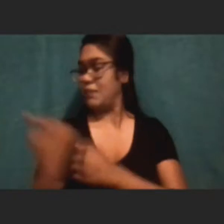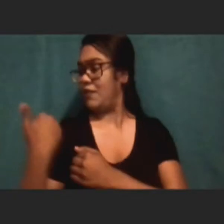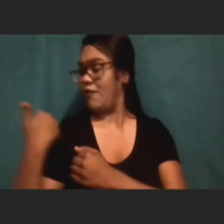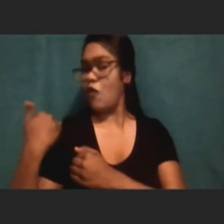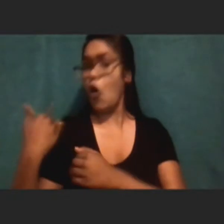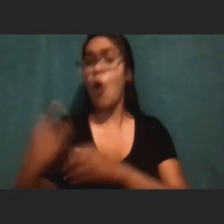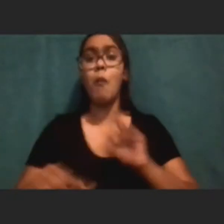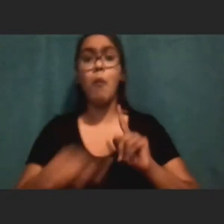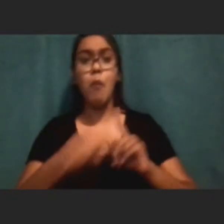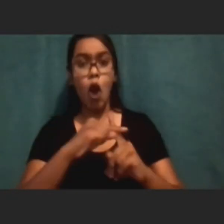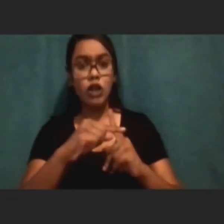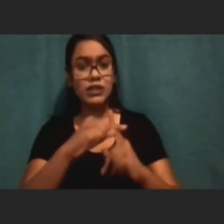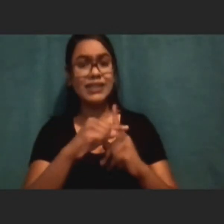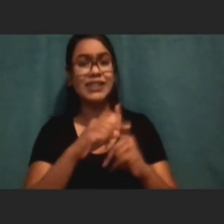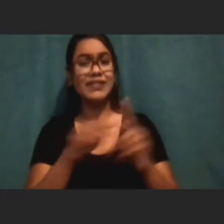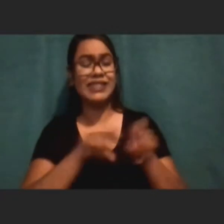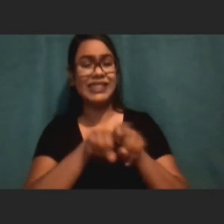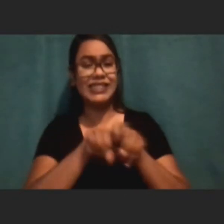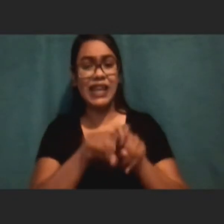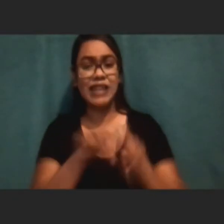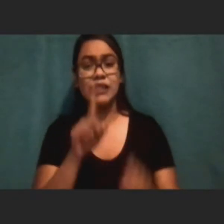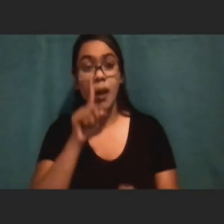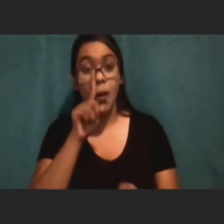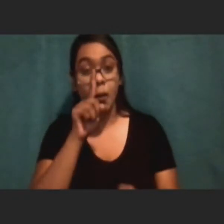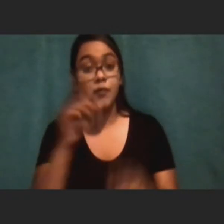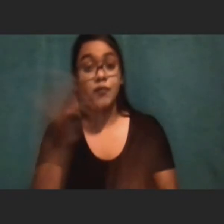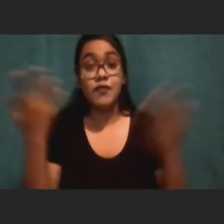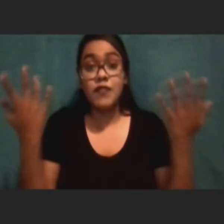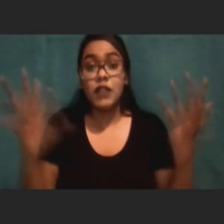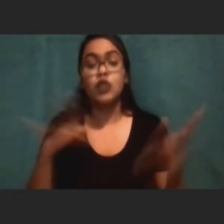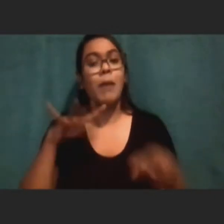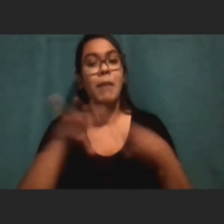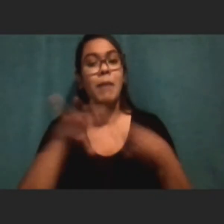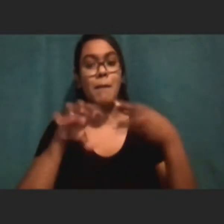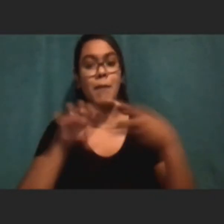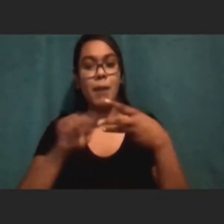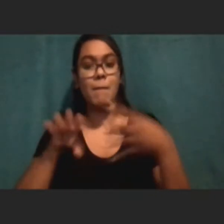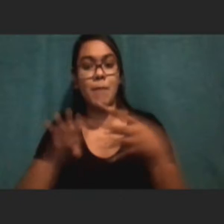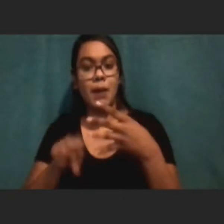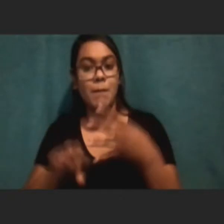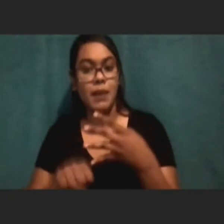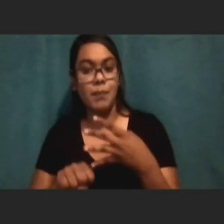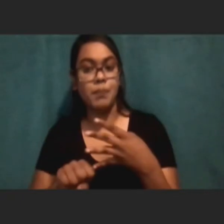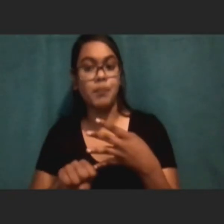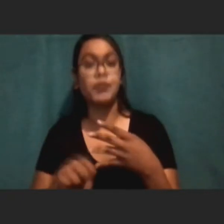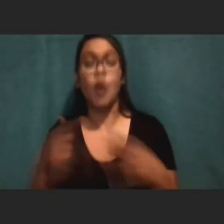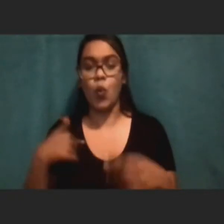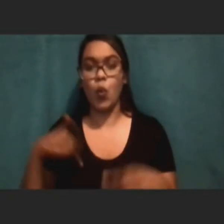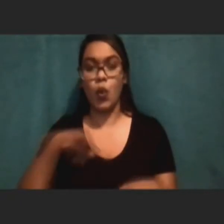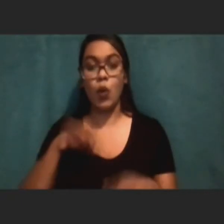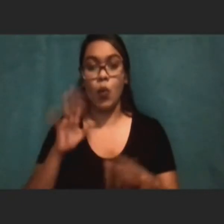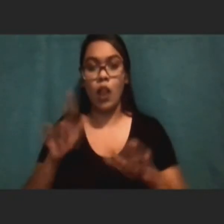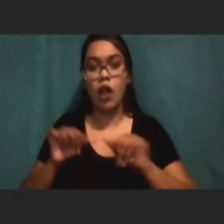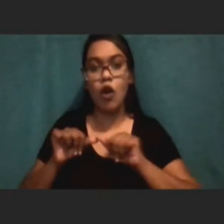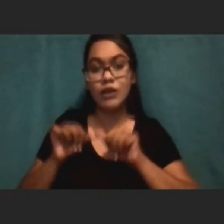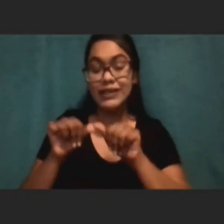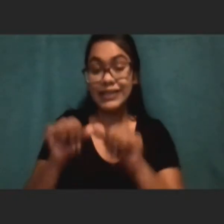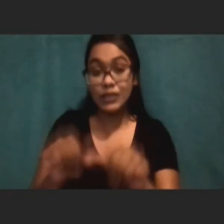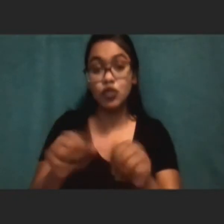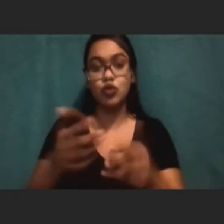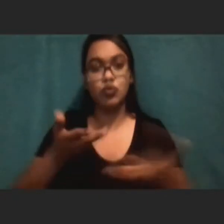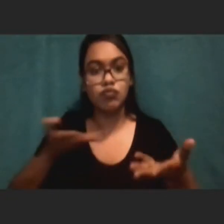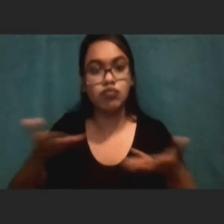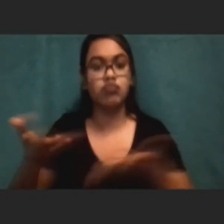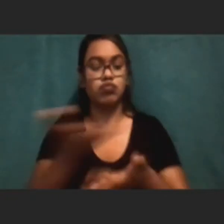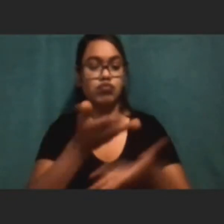same variant are being discovered in various. So we will continue to engage. And as